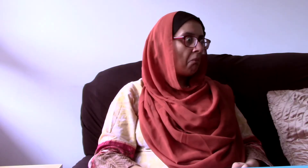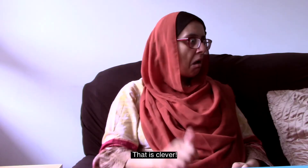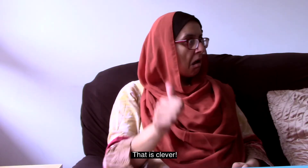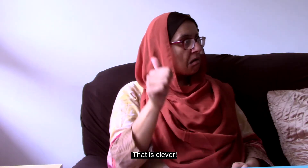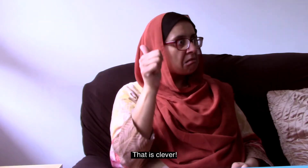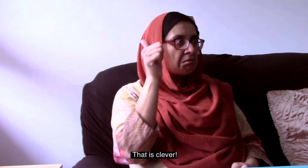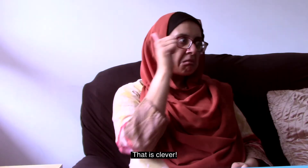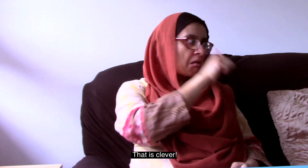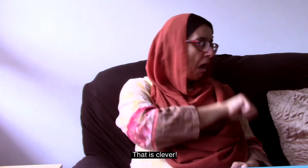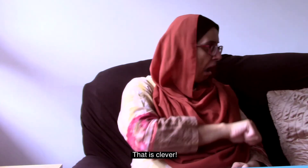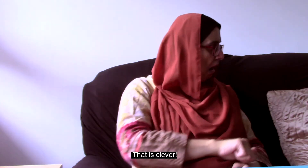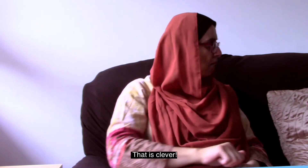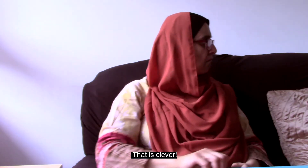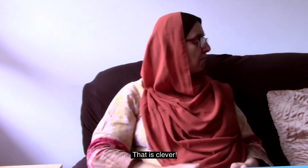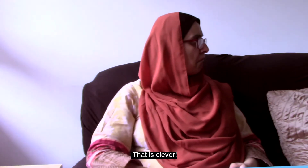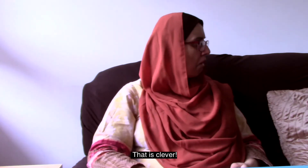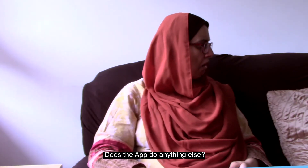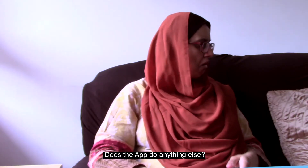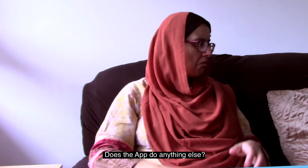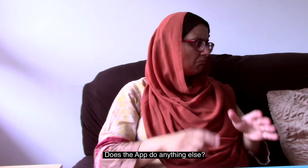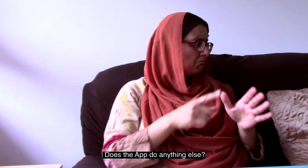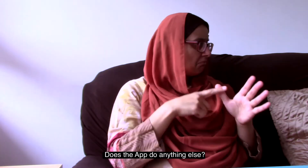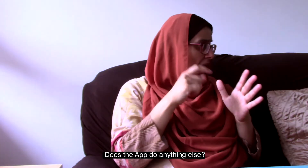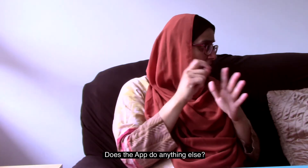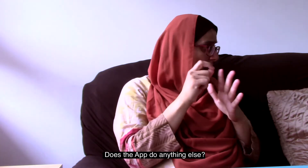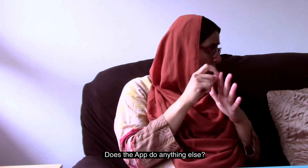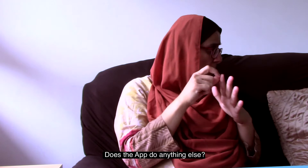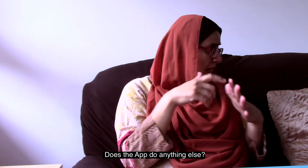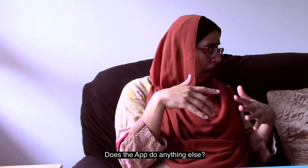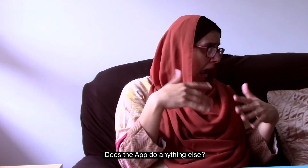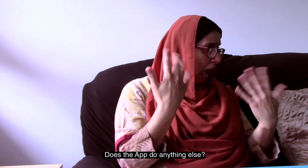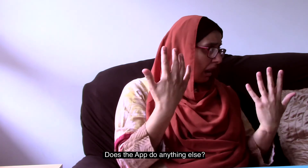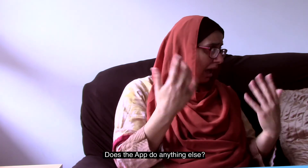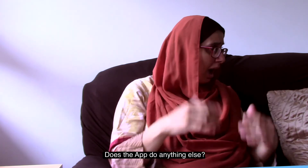That is clever. Does the app do anything else?